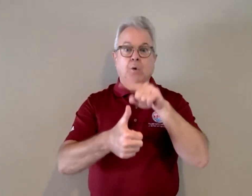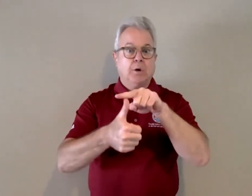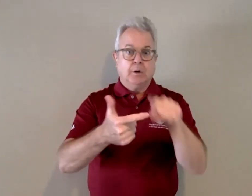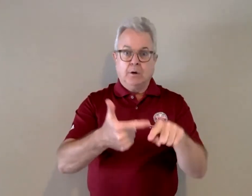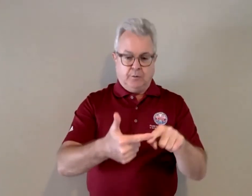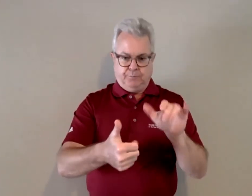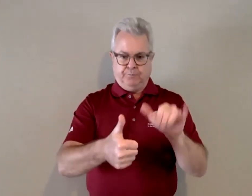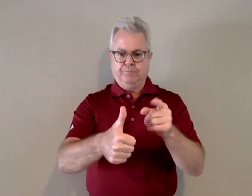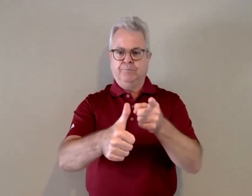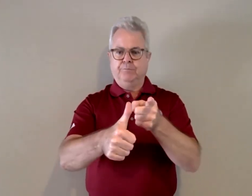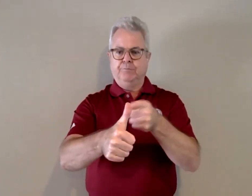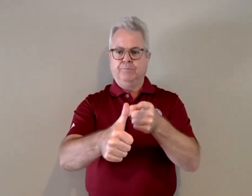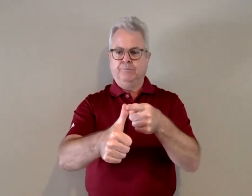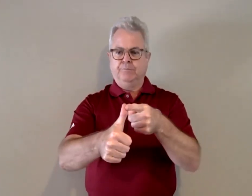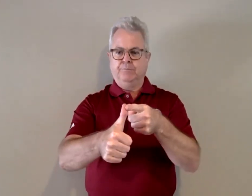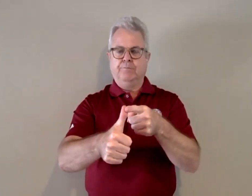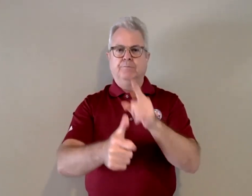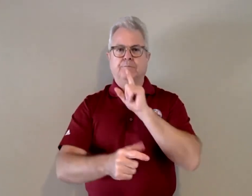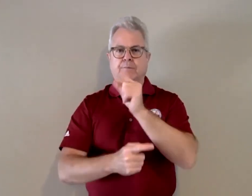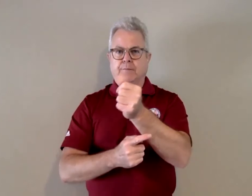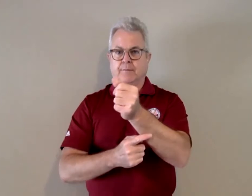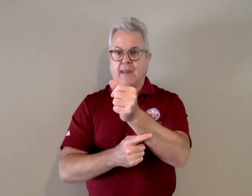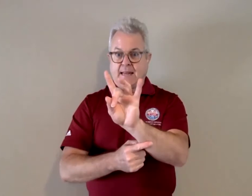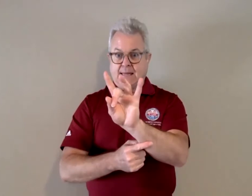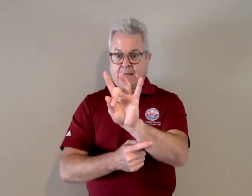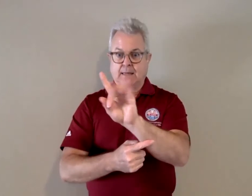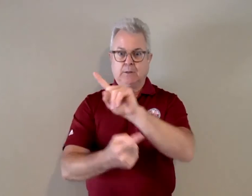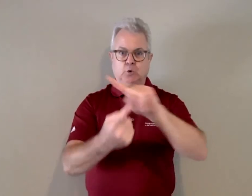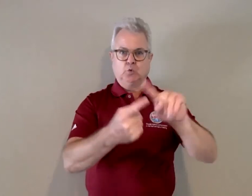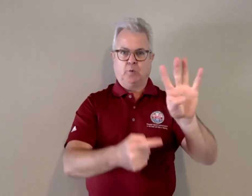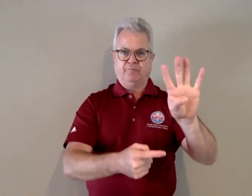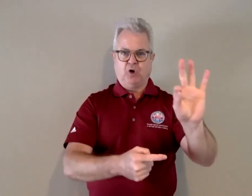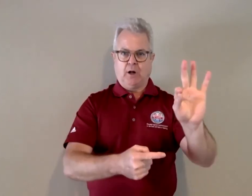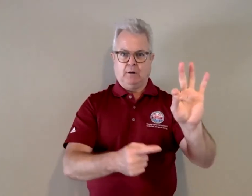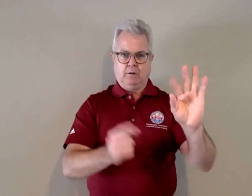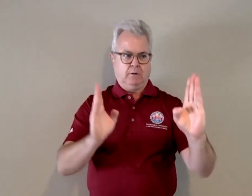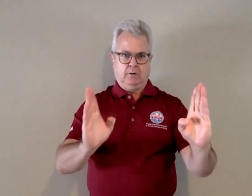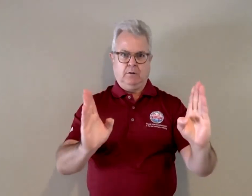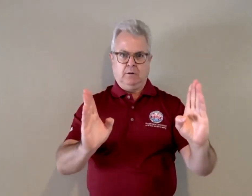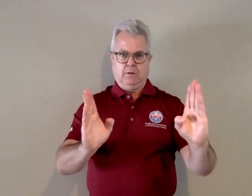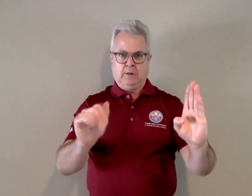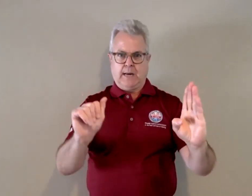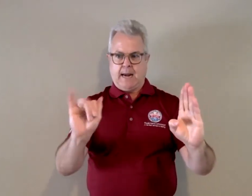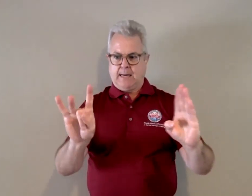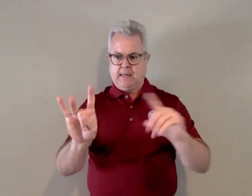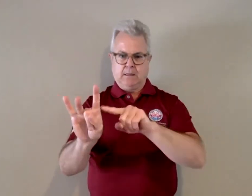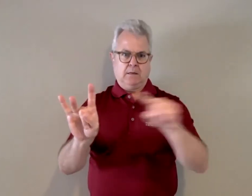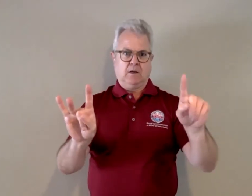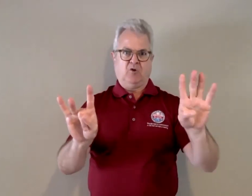the vaccine booster, but it's really up to them. Those are people who are 18